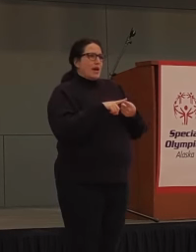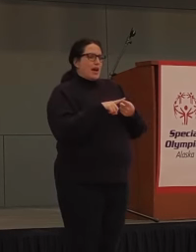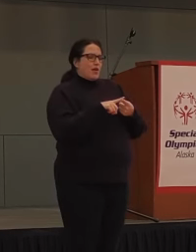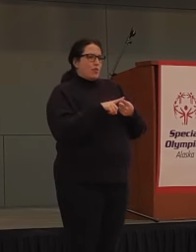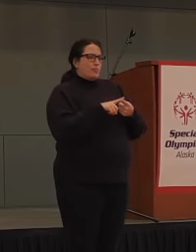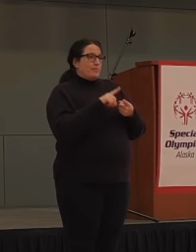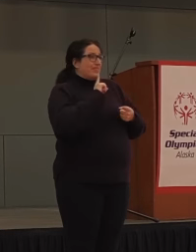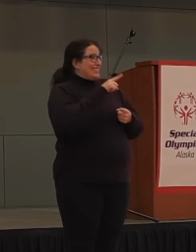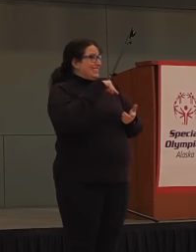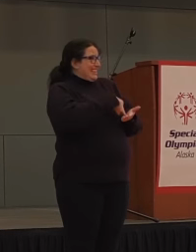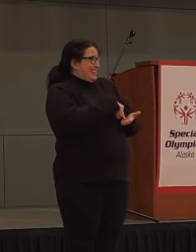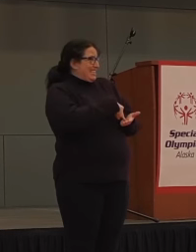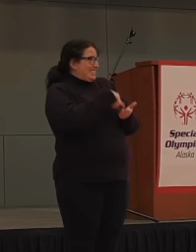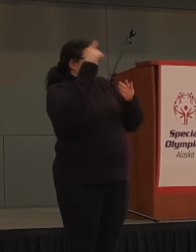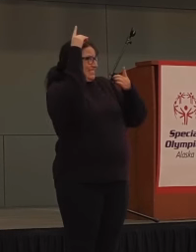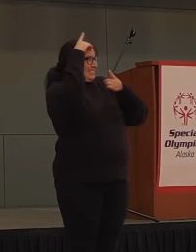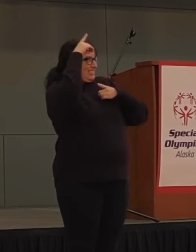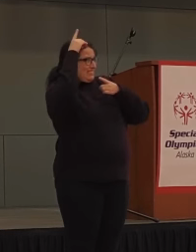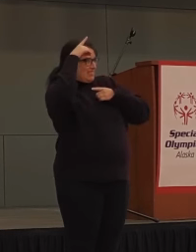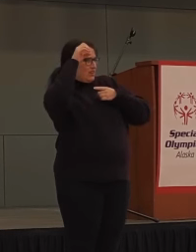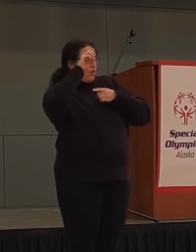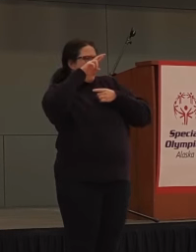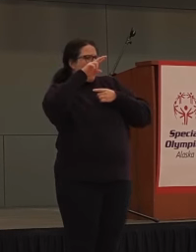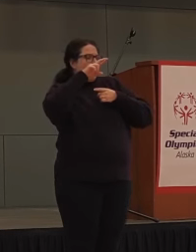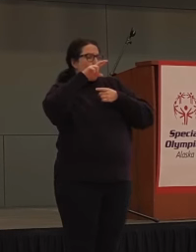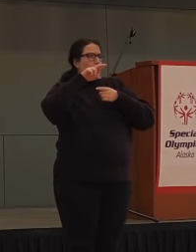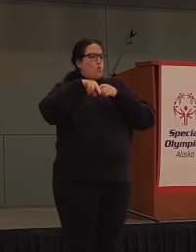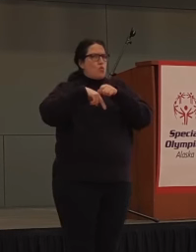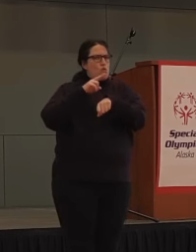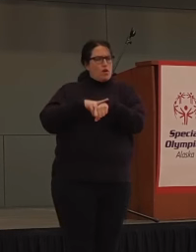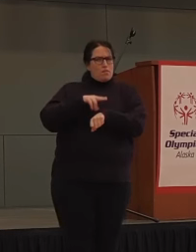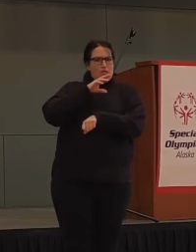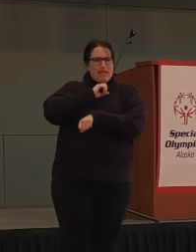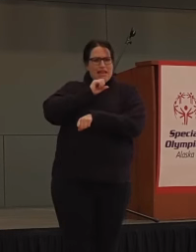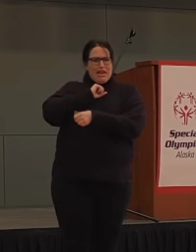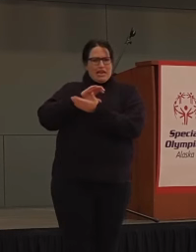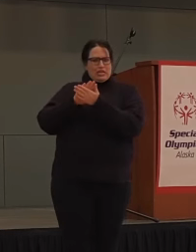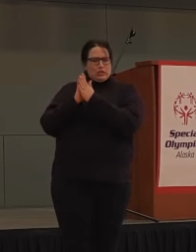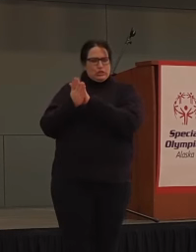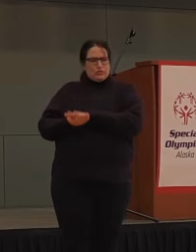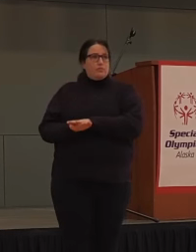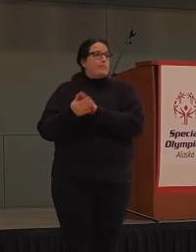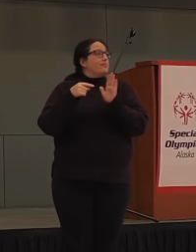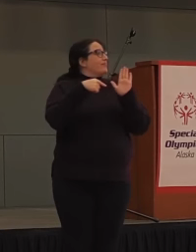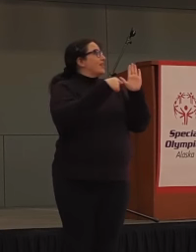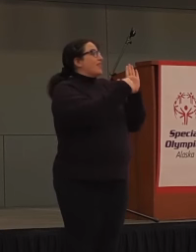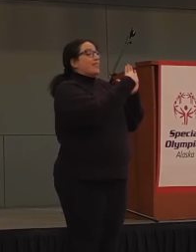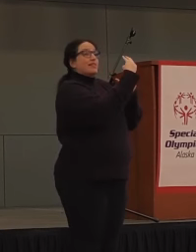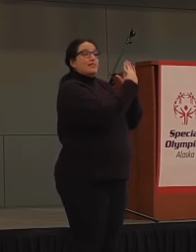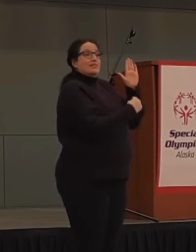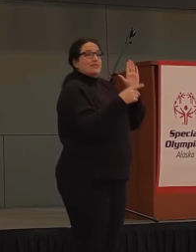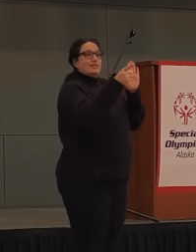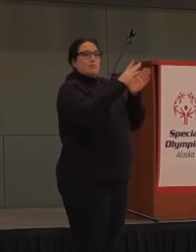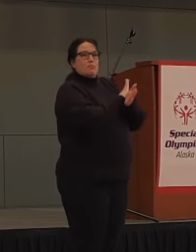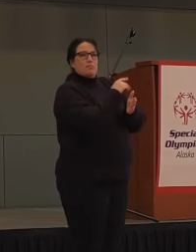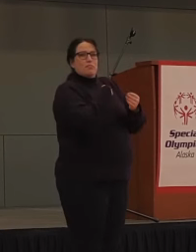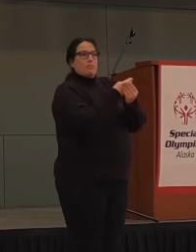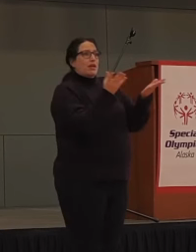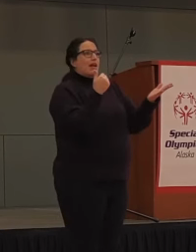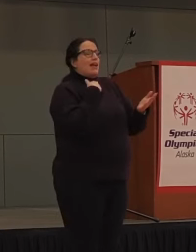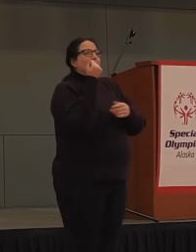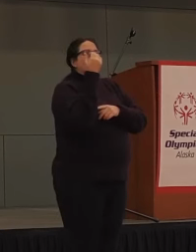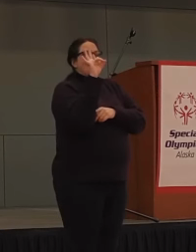this a disease or is this normal aging? This has 19 questions, and